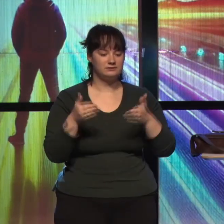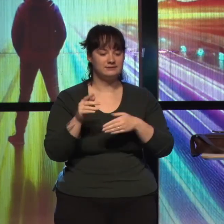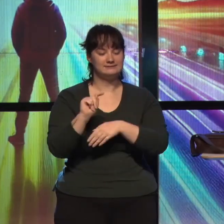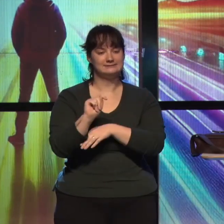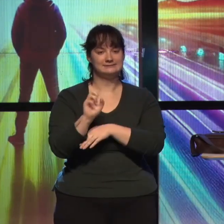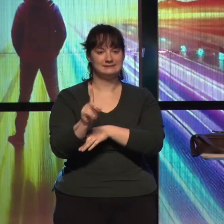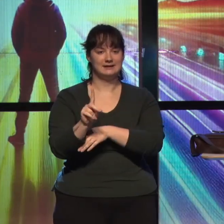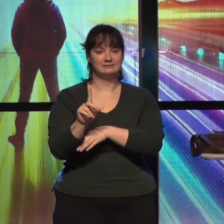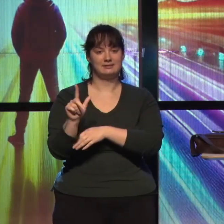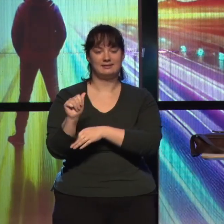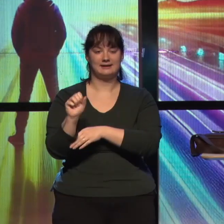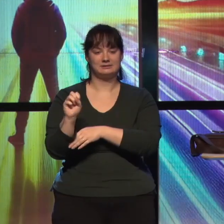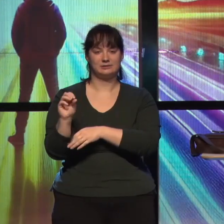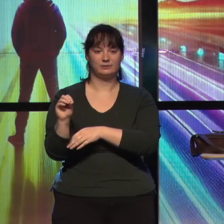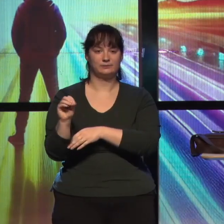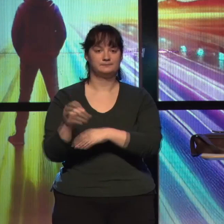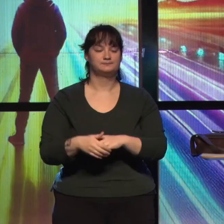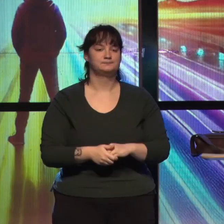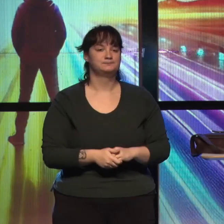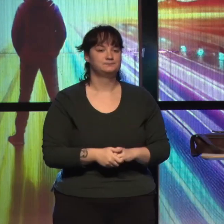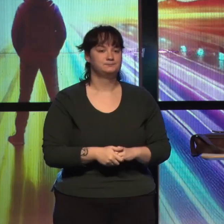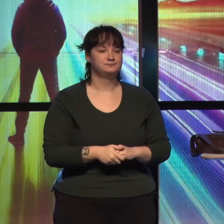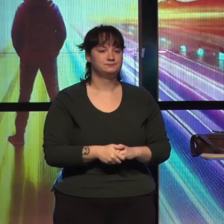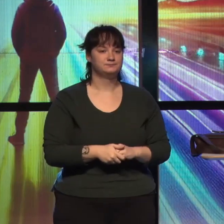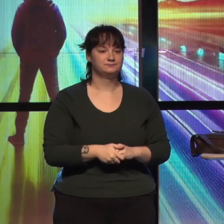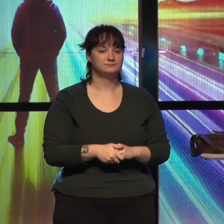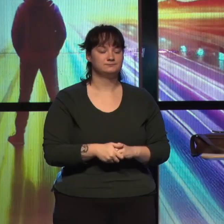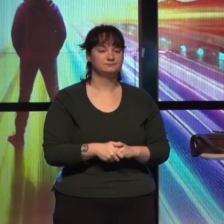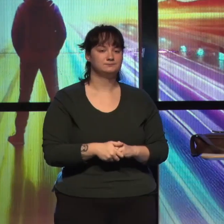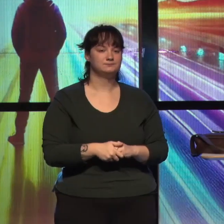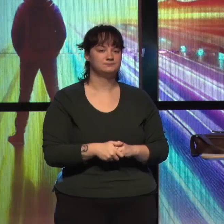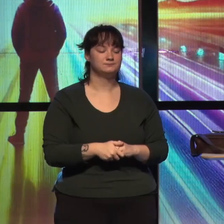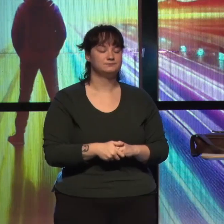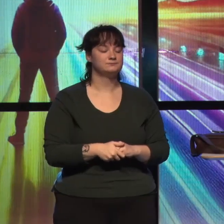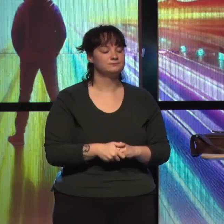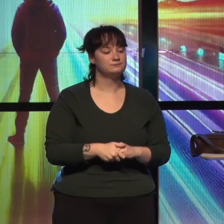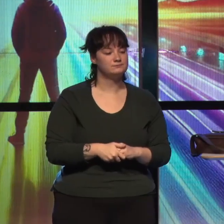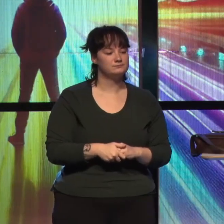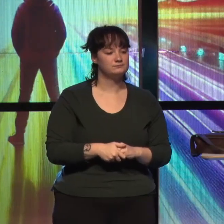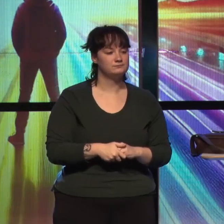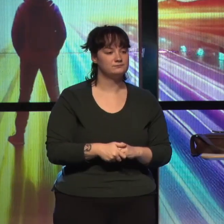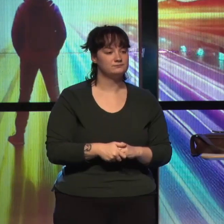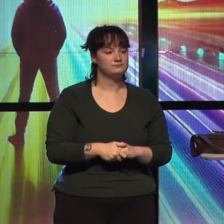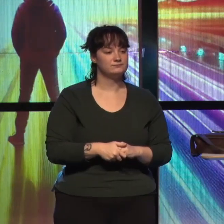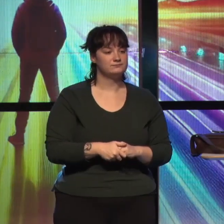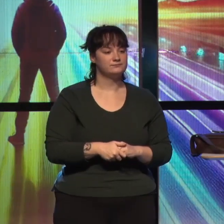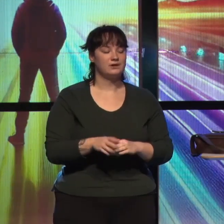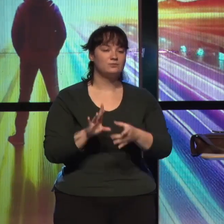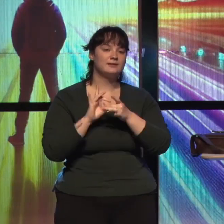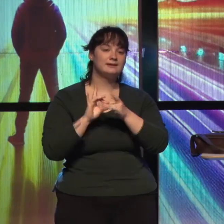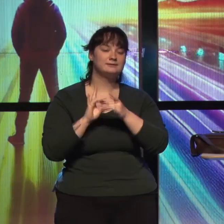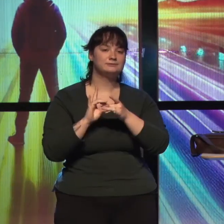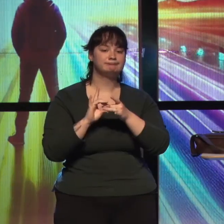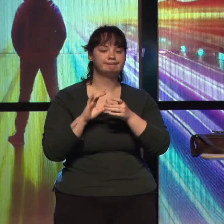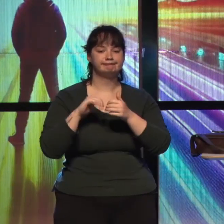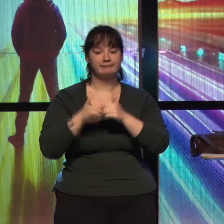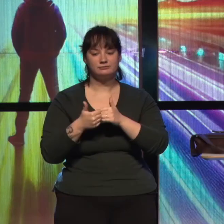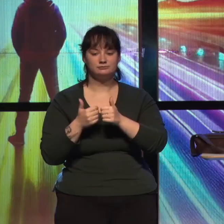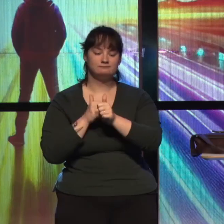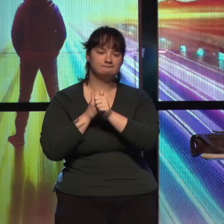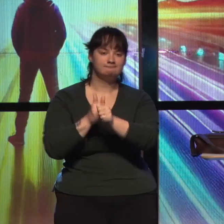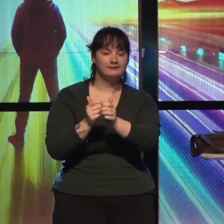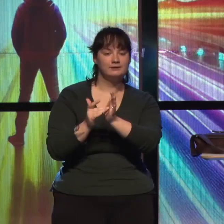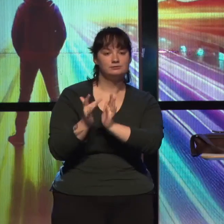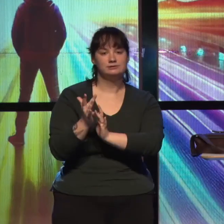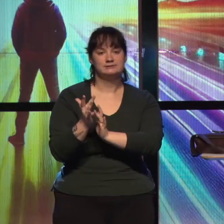the show Ted Lasso. And we had a lot of fun with that. And we pulled out themes from our tradition, this way of following Jesus and how they intersected. And we resonate with great